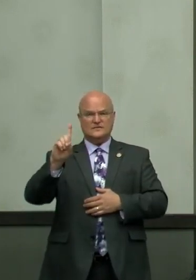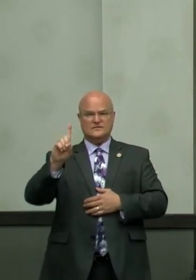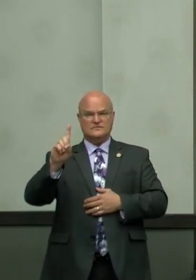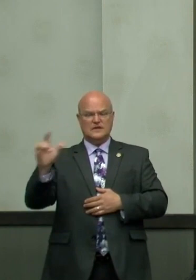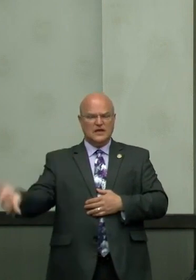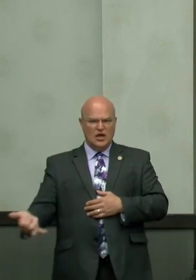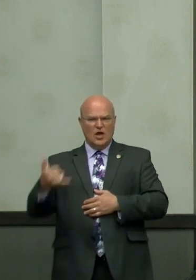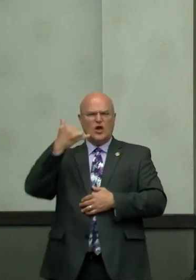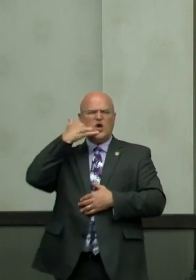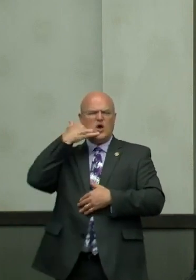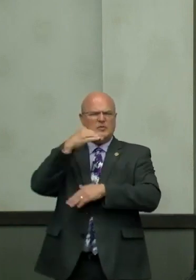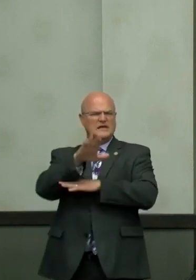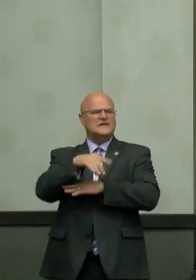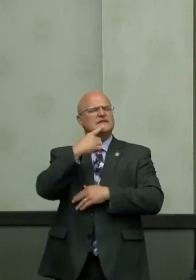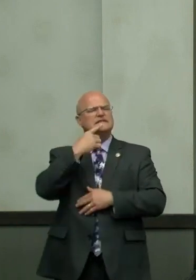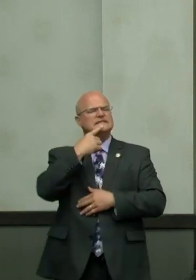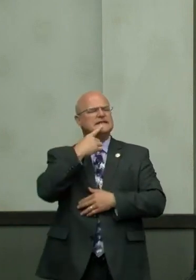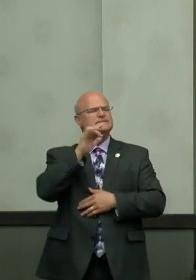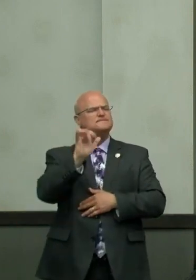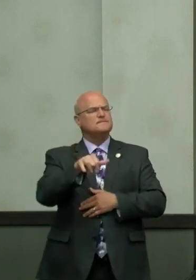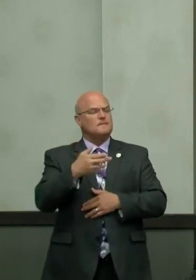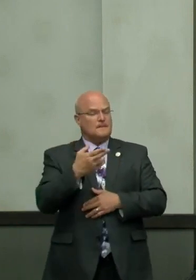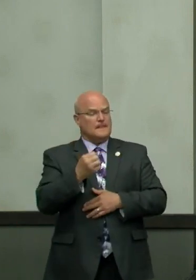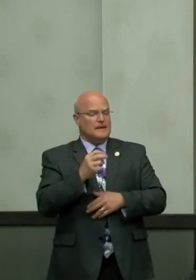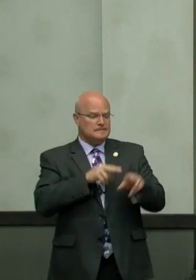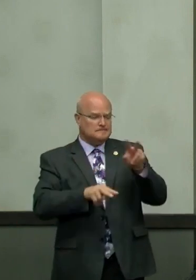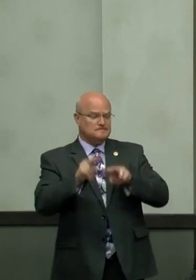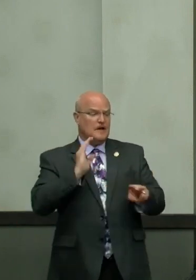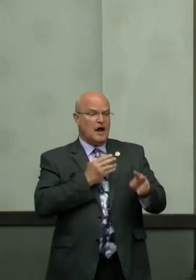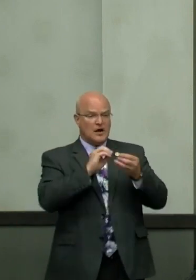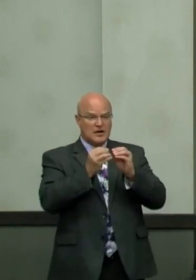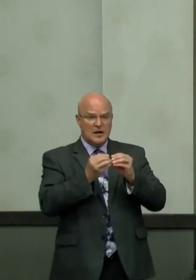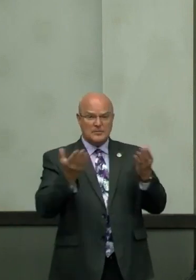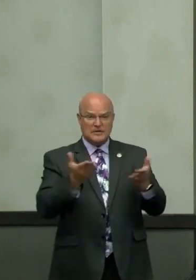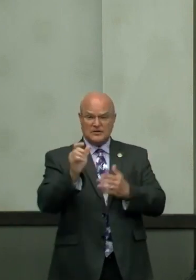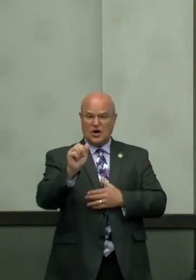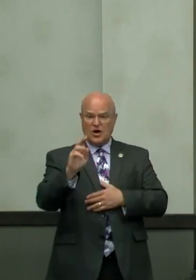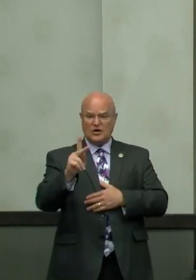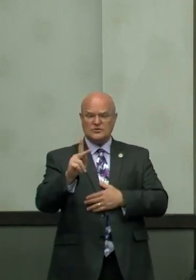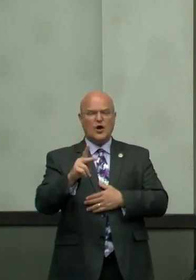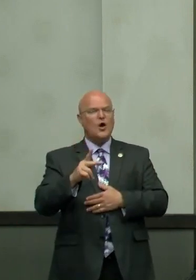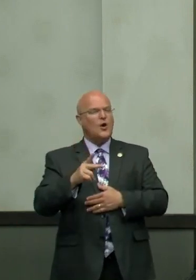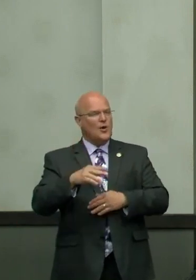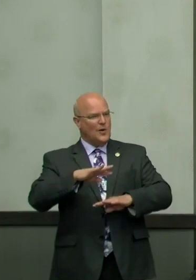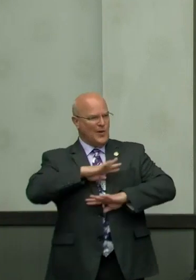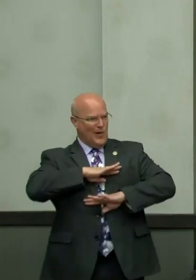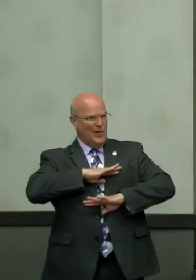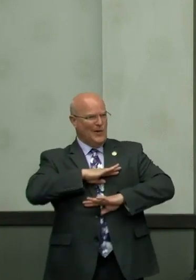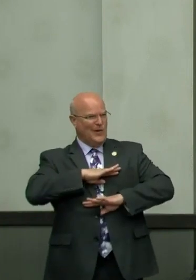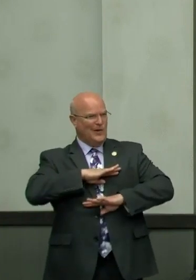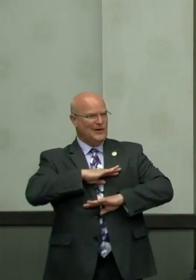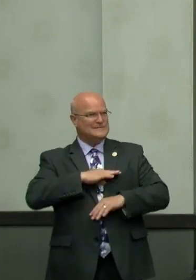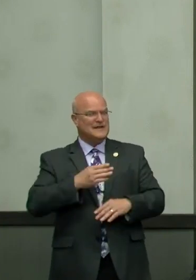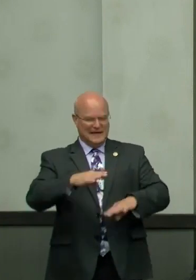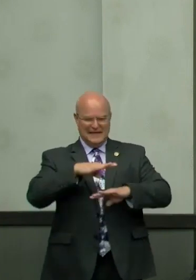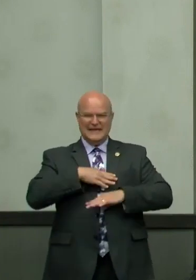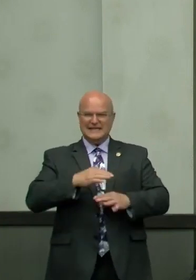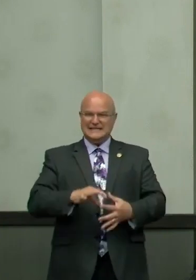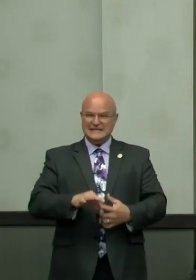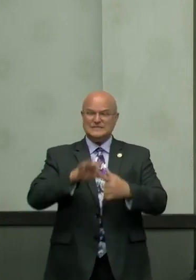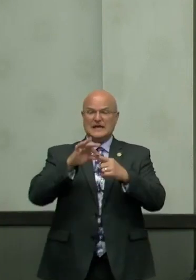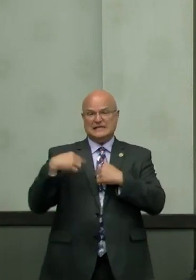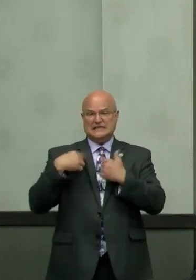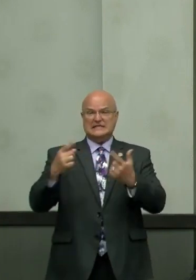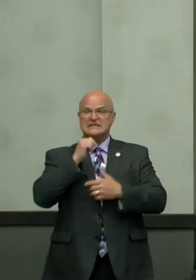me a call in the evening, and he said that he had been looking at our numbers in Arkansas and was very pleased. He was very pleased,